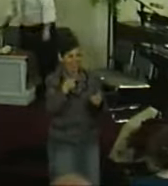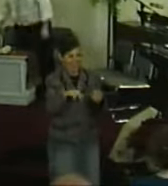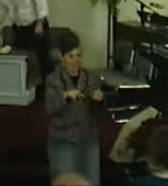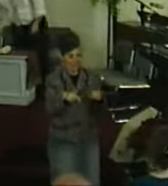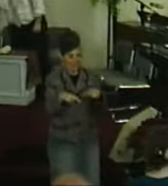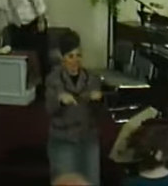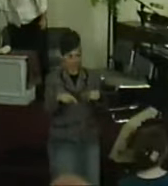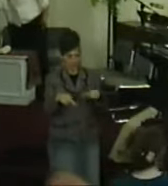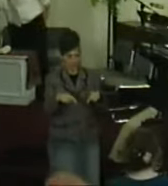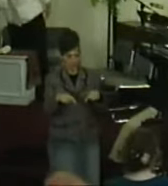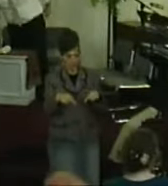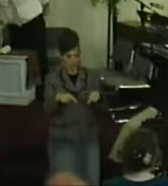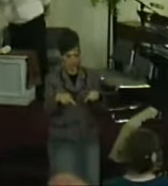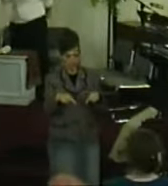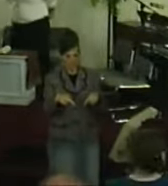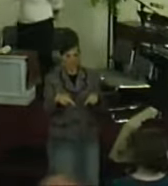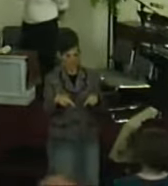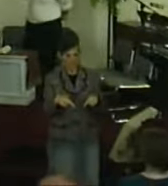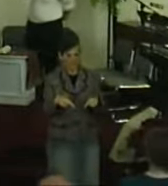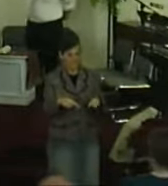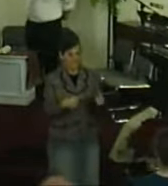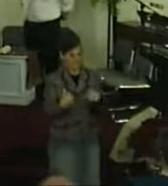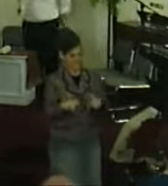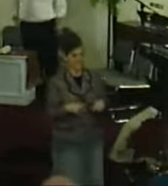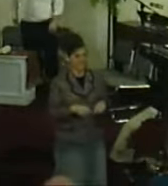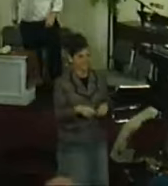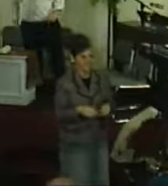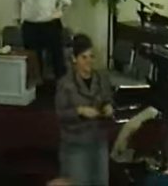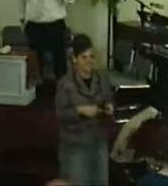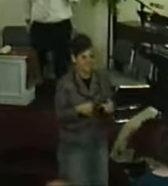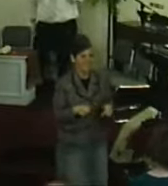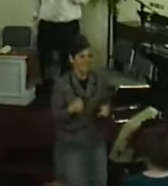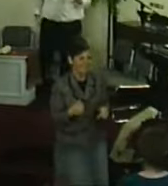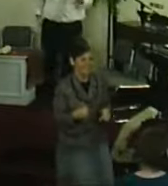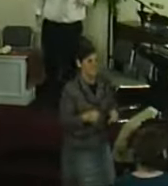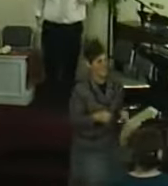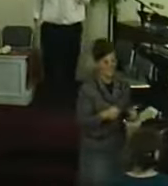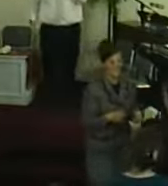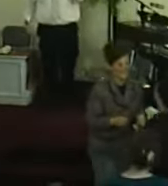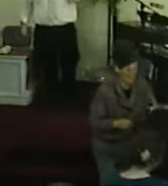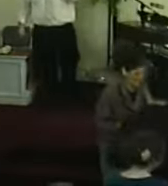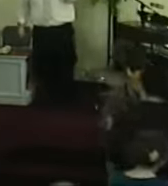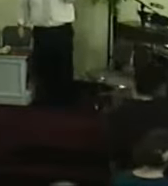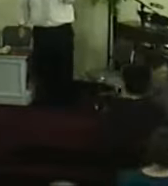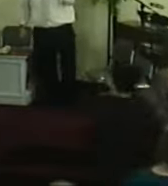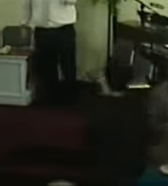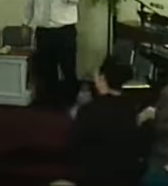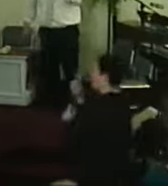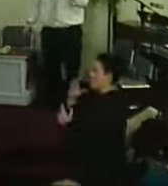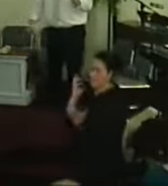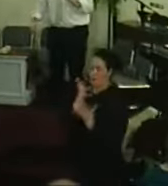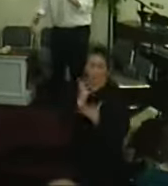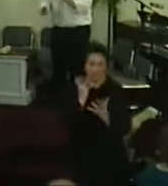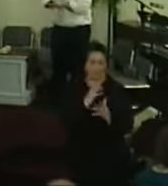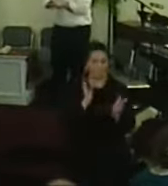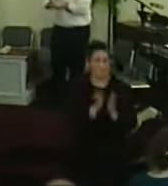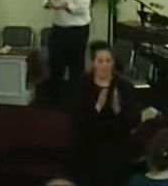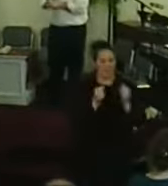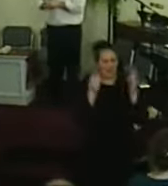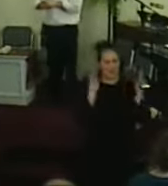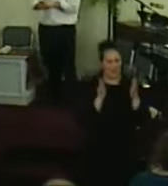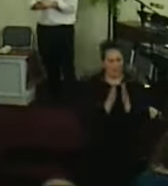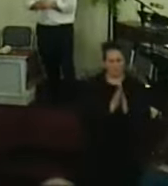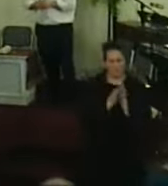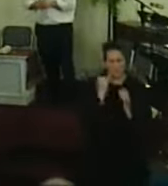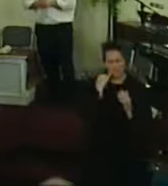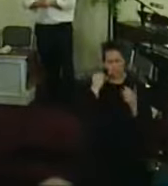Come on, we're lifting up the one who is mighty, who is the greatest. Oh, he is awesome. Hallelujah. If you